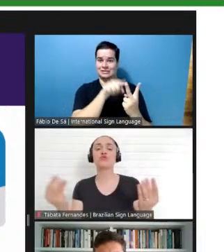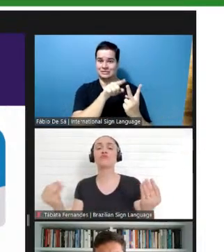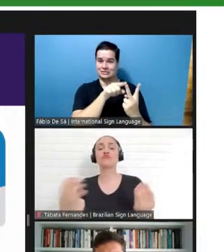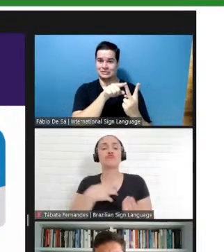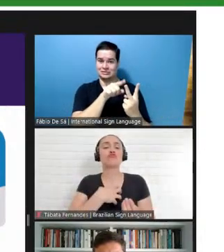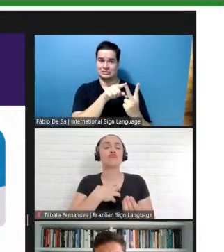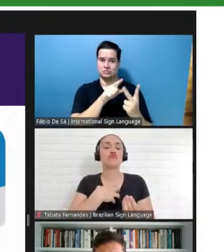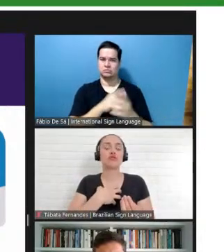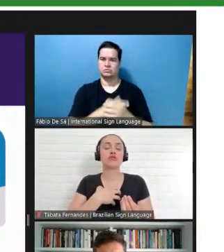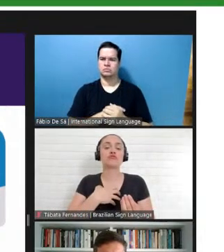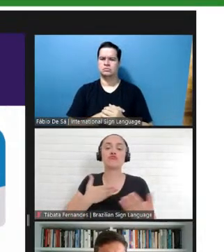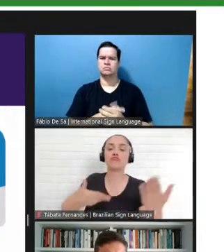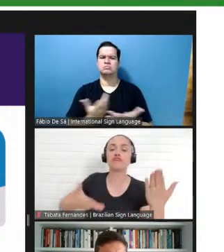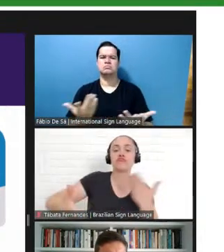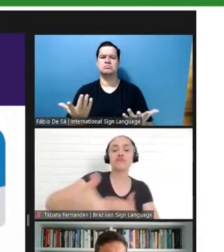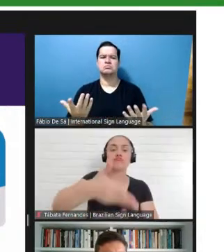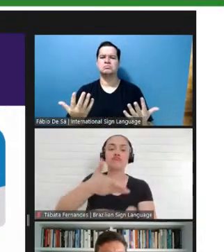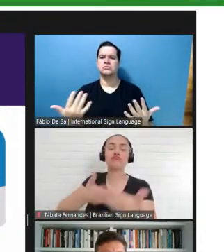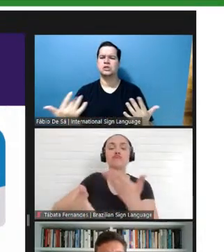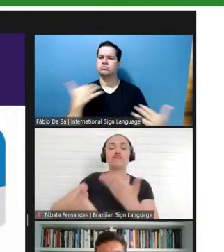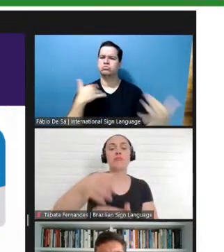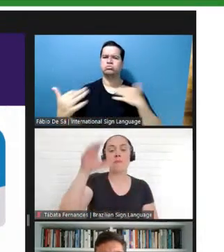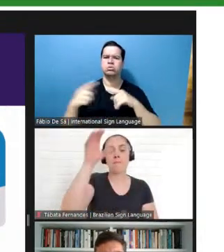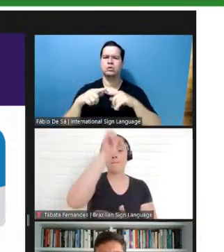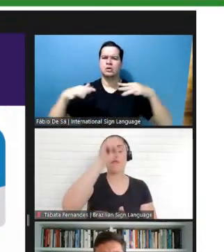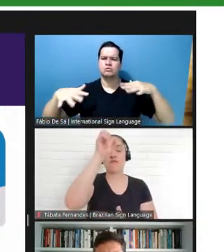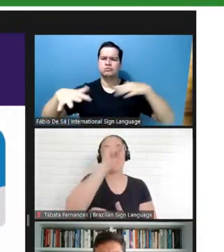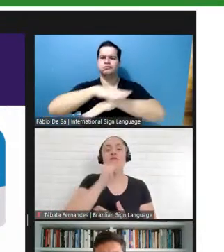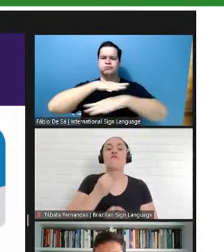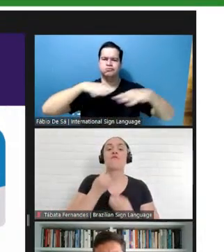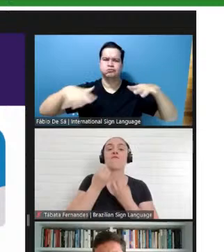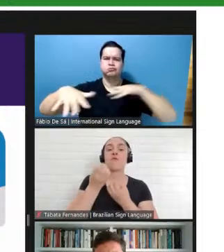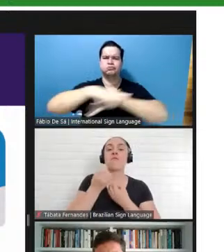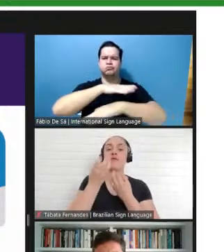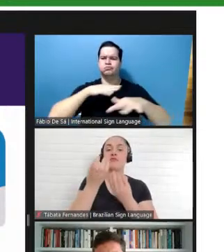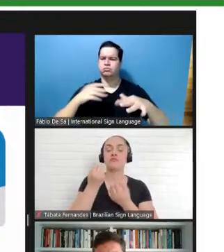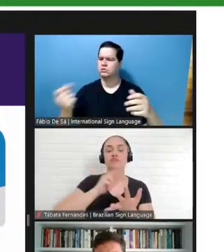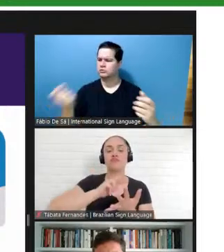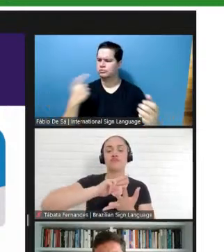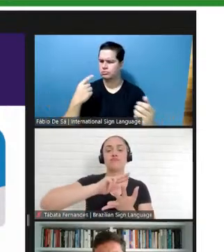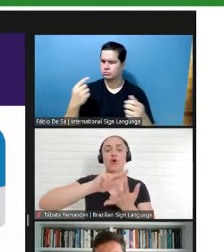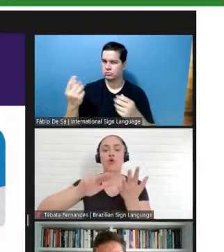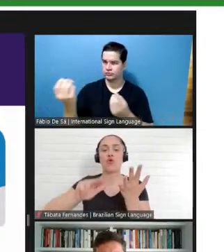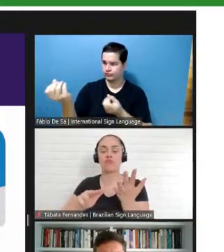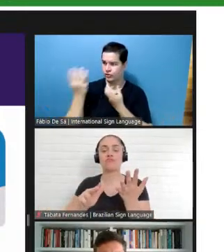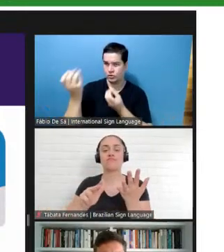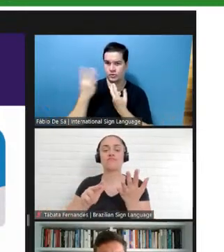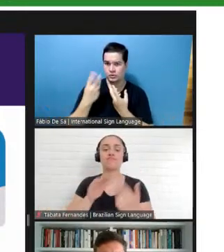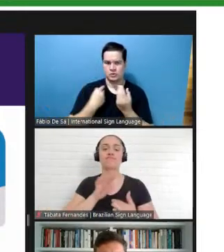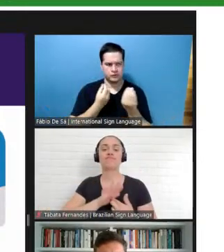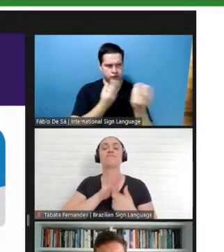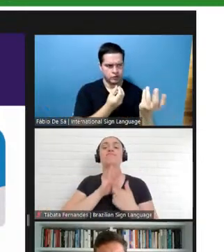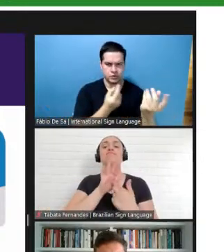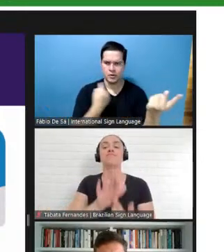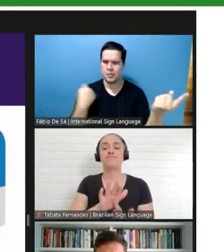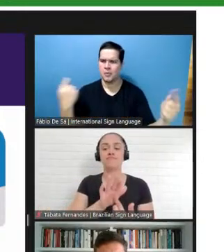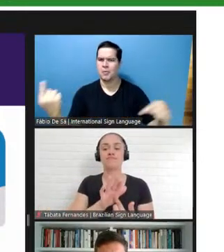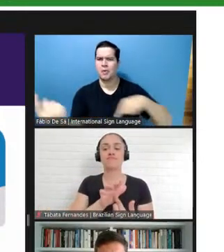information with learners. So a lot of this audience probably knows